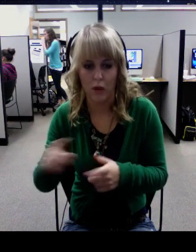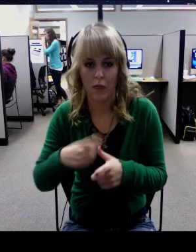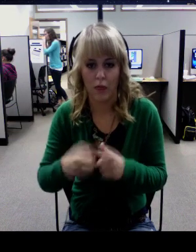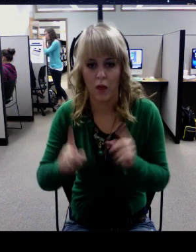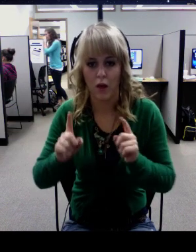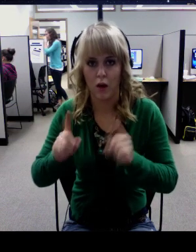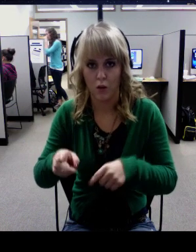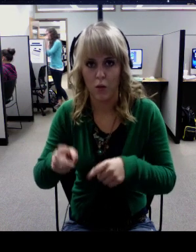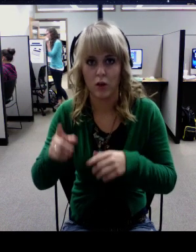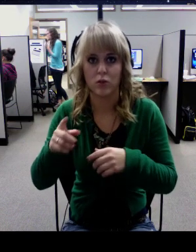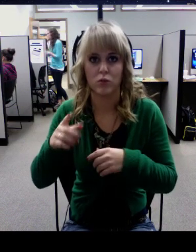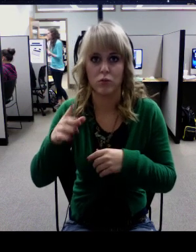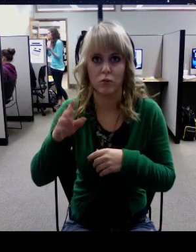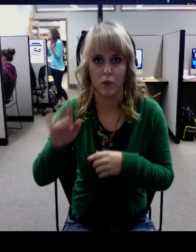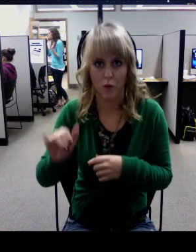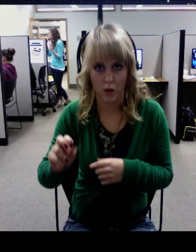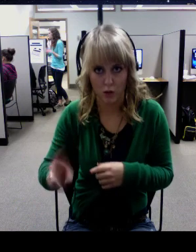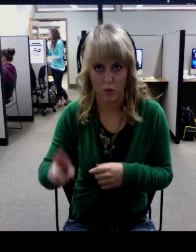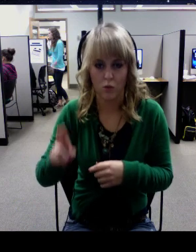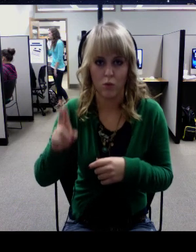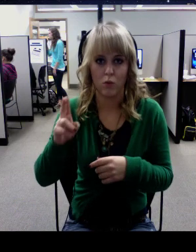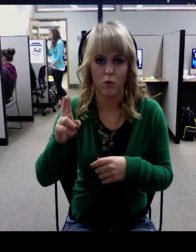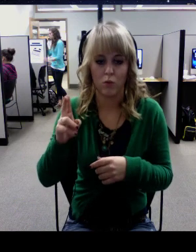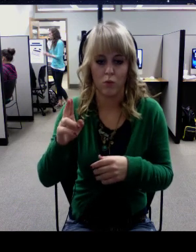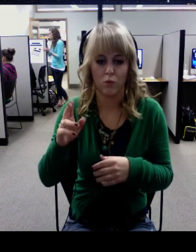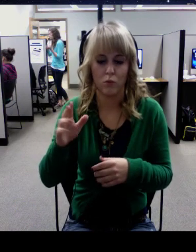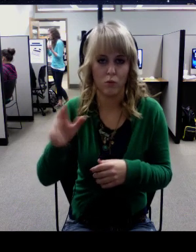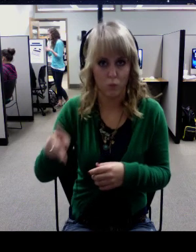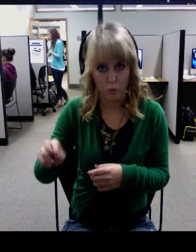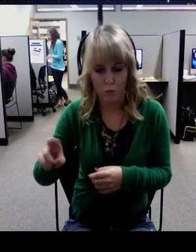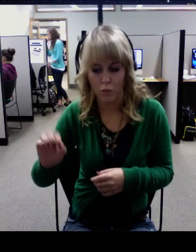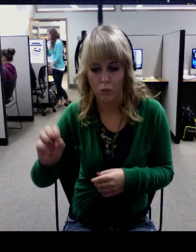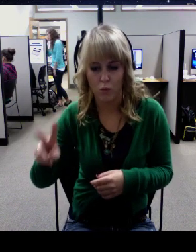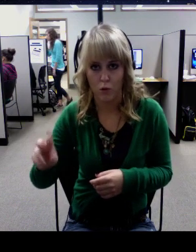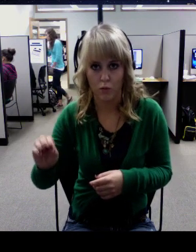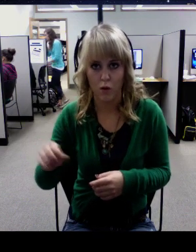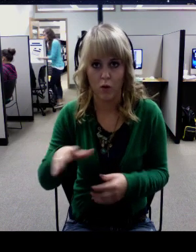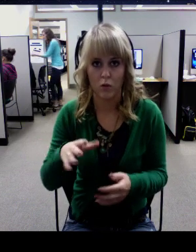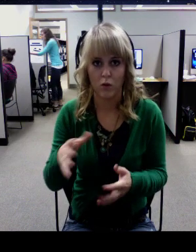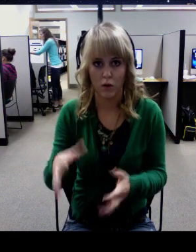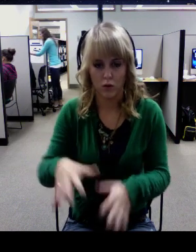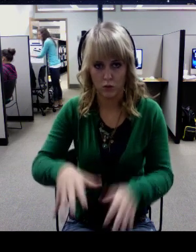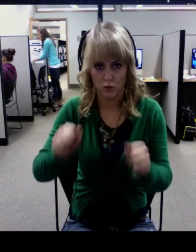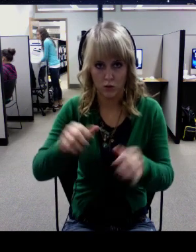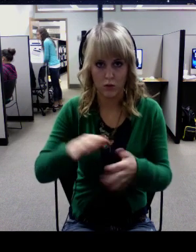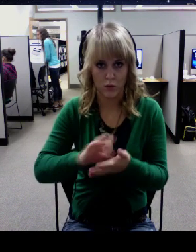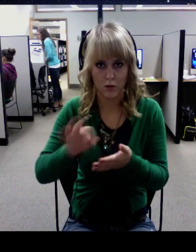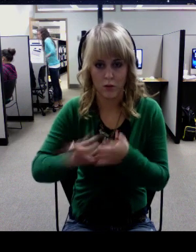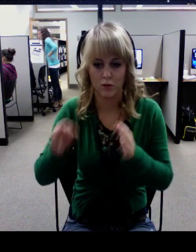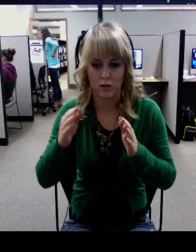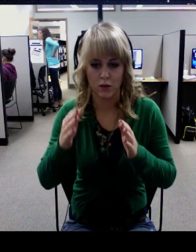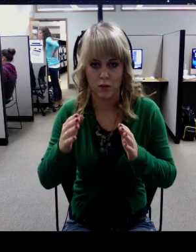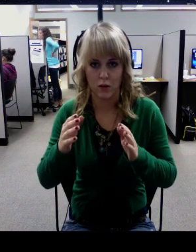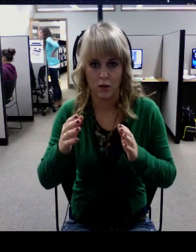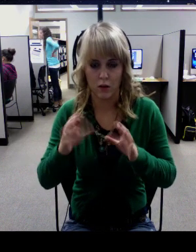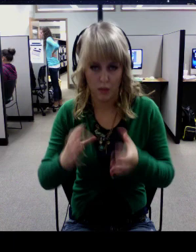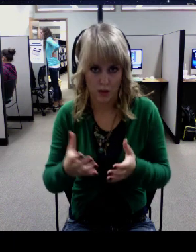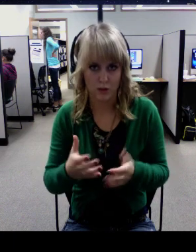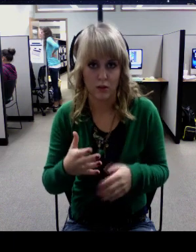office manager for several different places, and as an accountant for my father's CPA